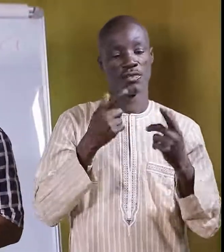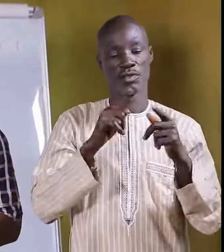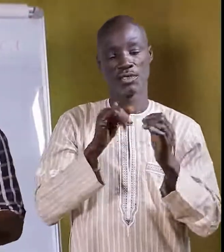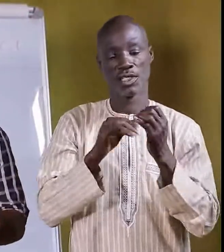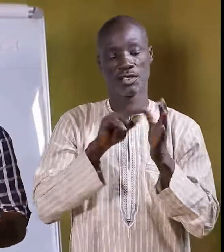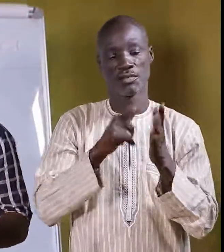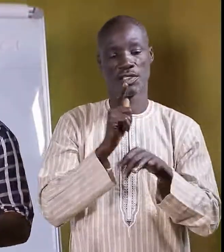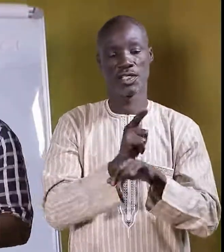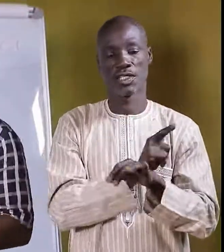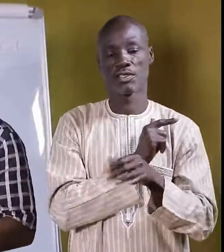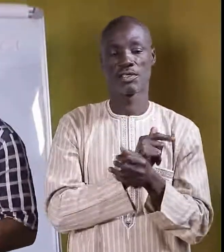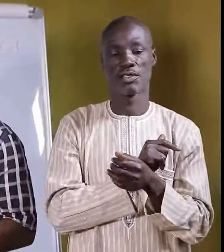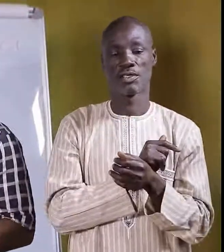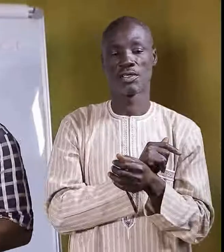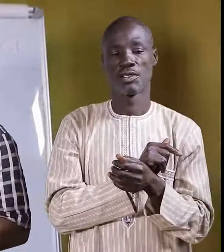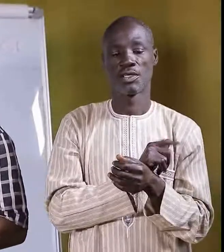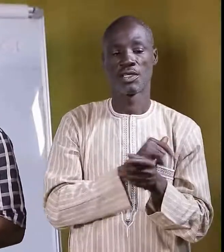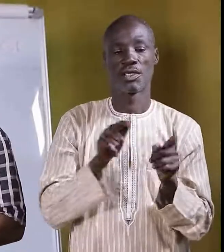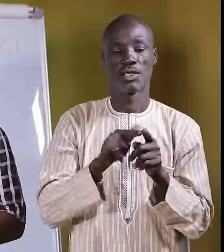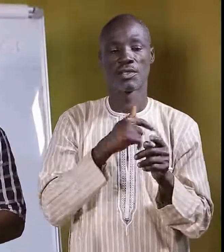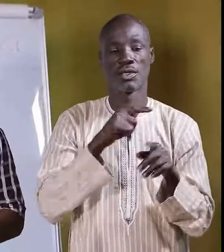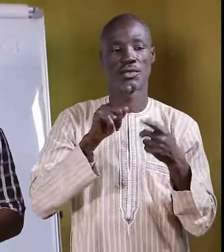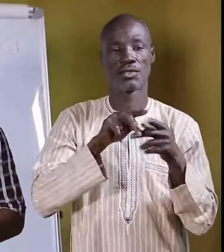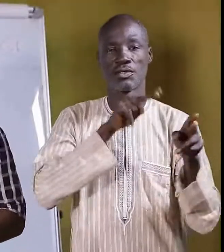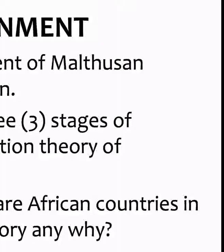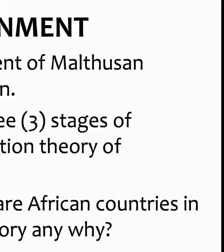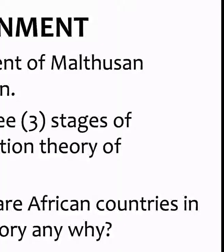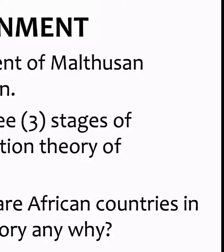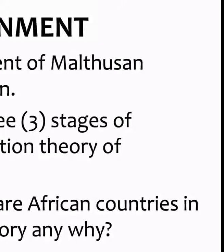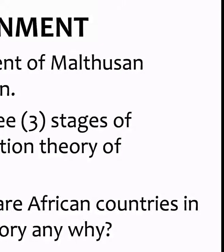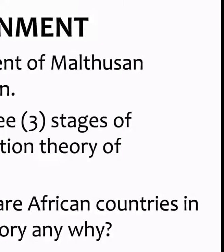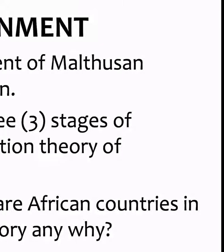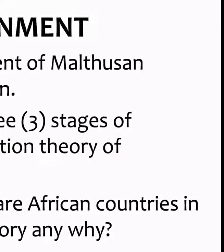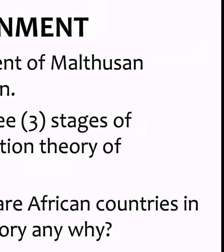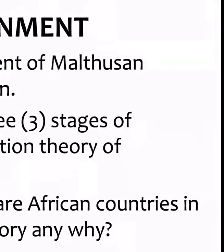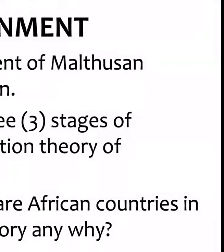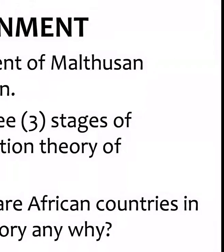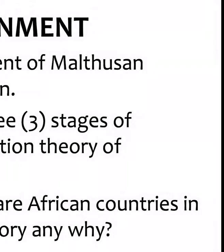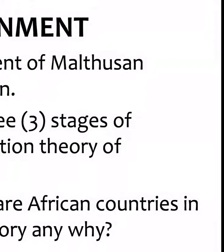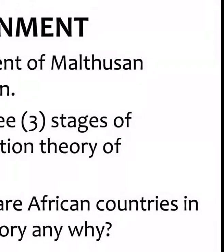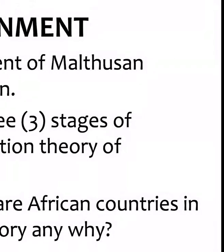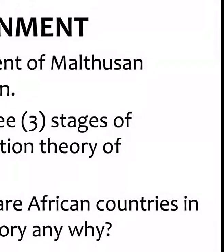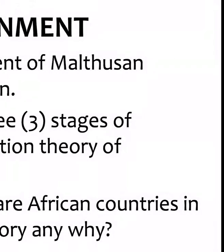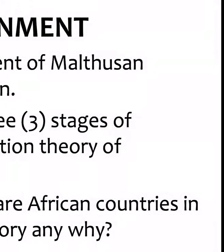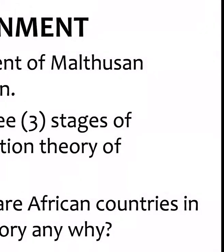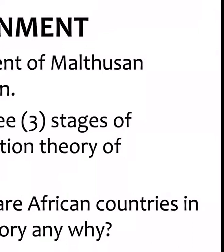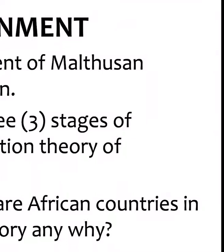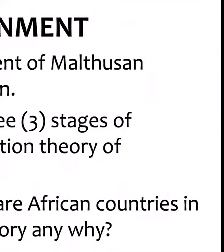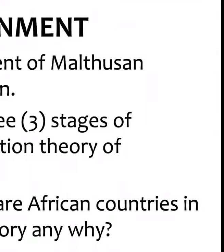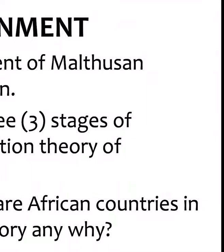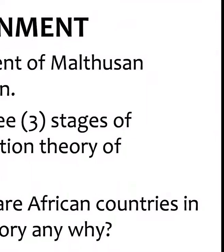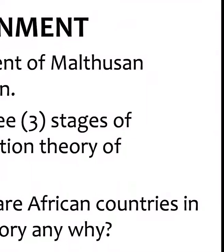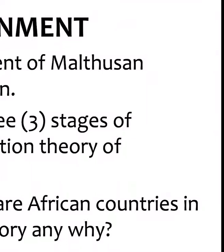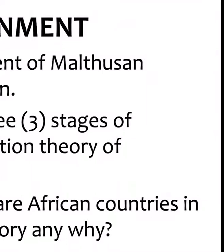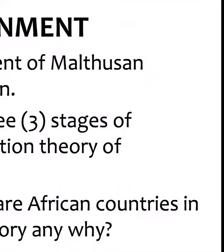lesson. Let us look at the assignments. Assignments. Number 1,